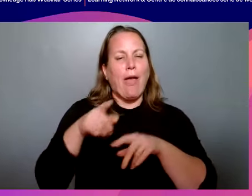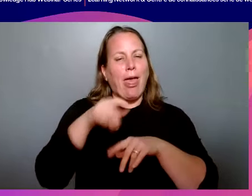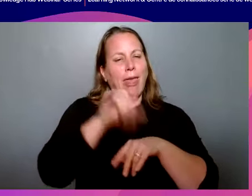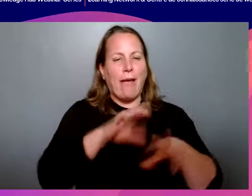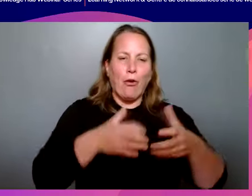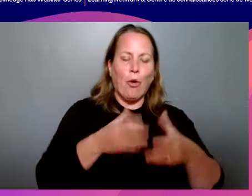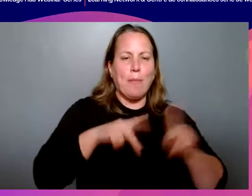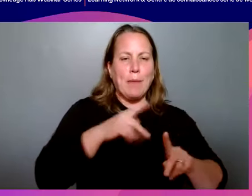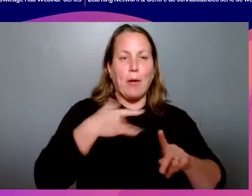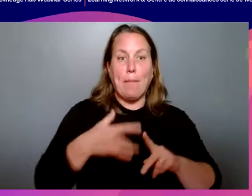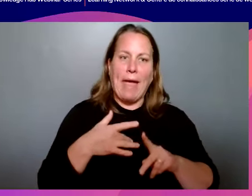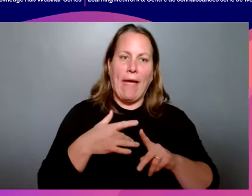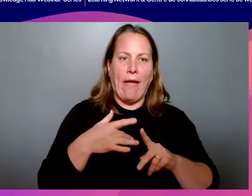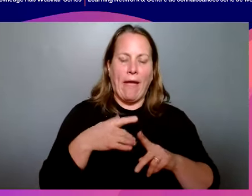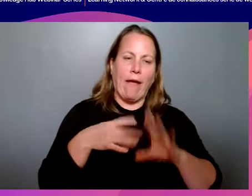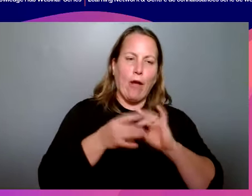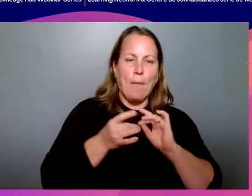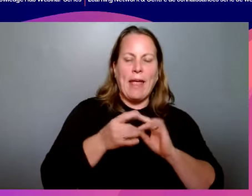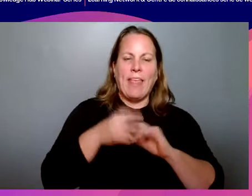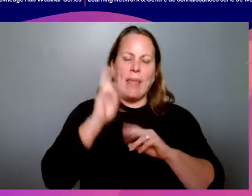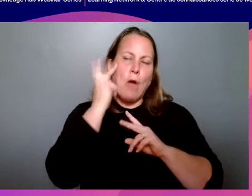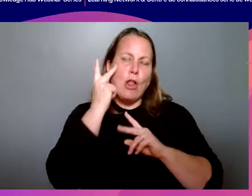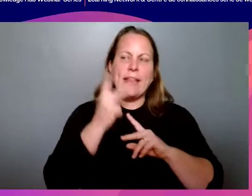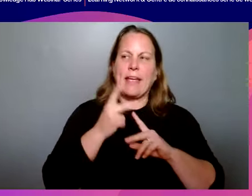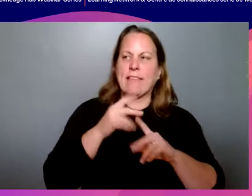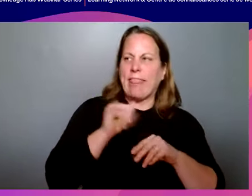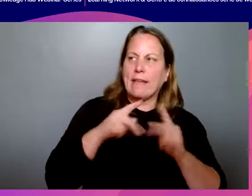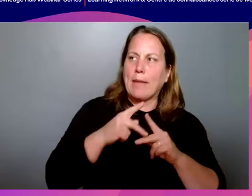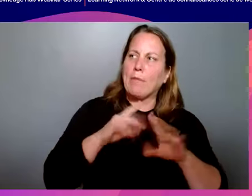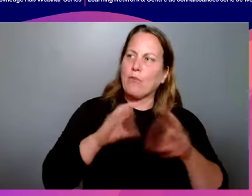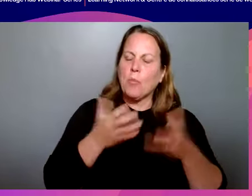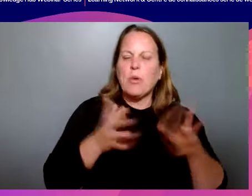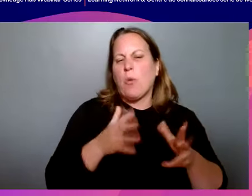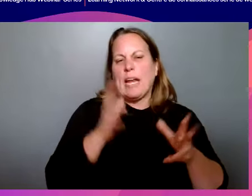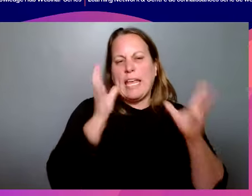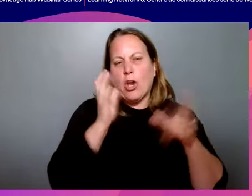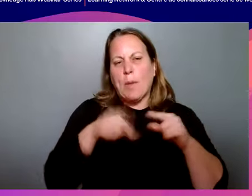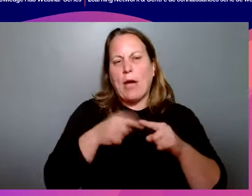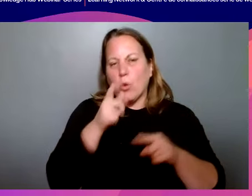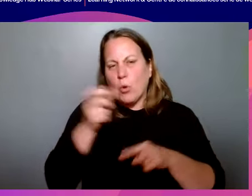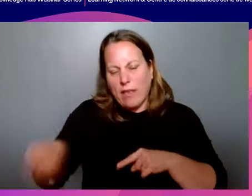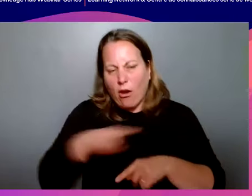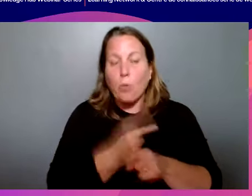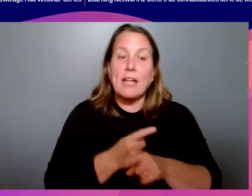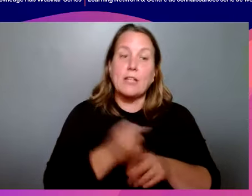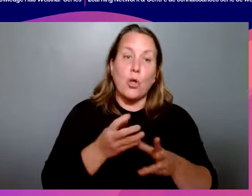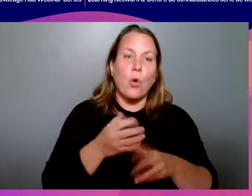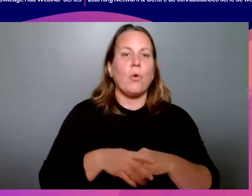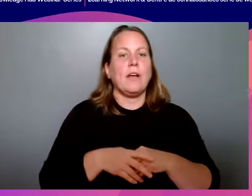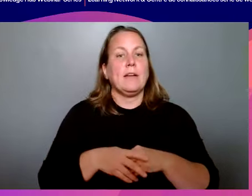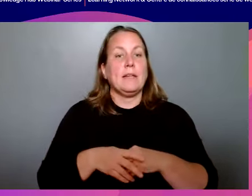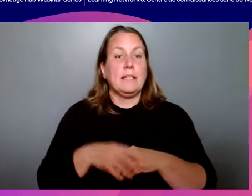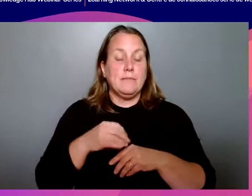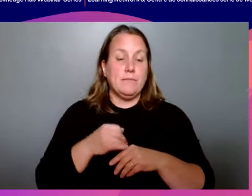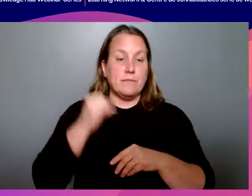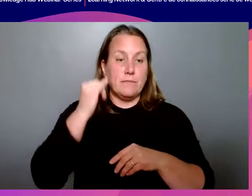politics should be kept out of the workplace. However, this explanation really isn't typically applied when